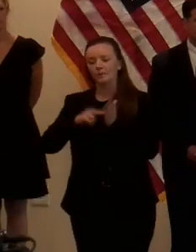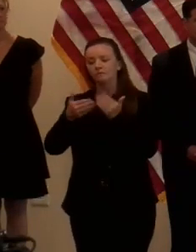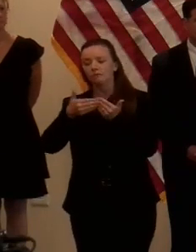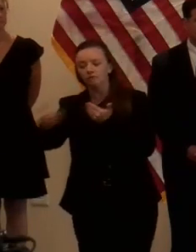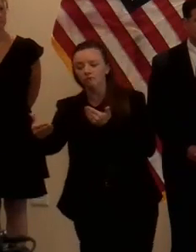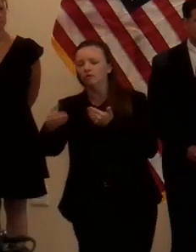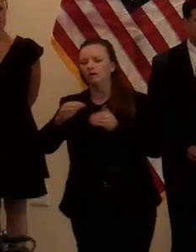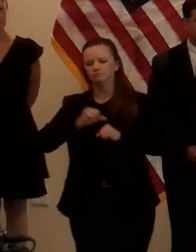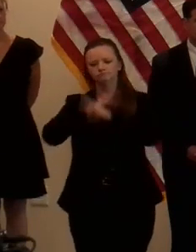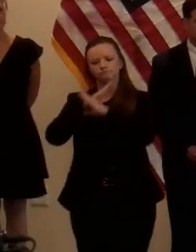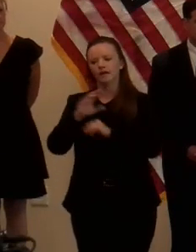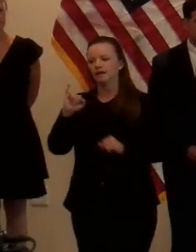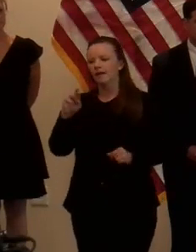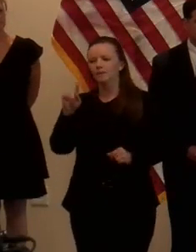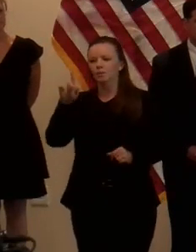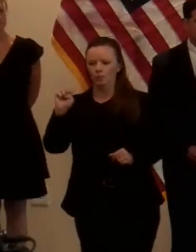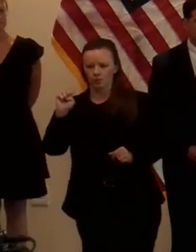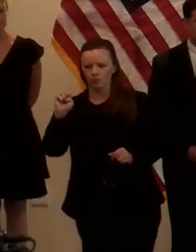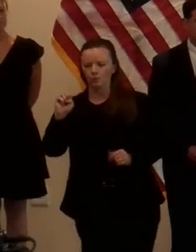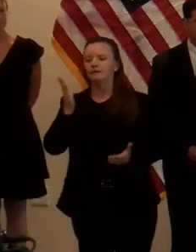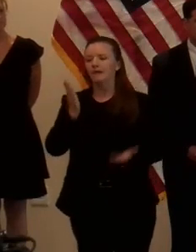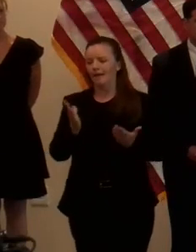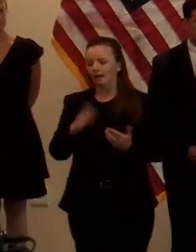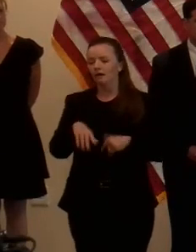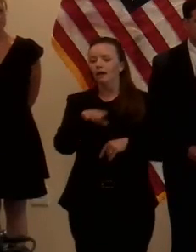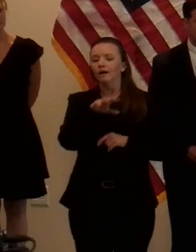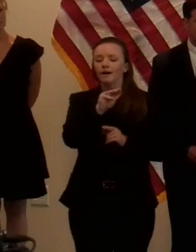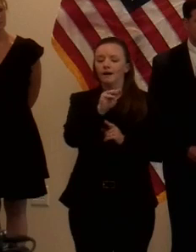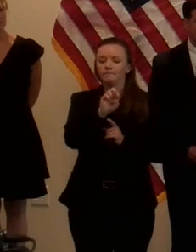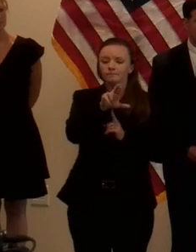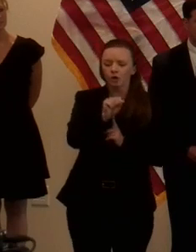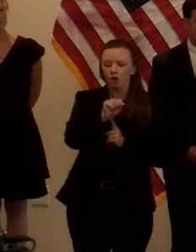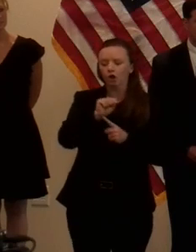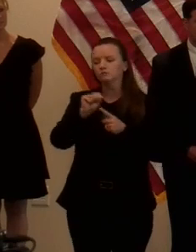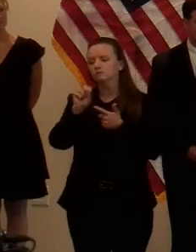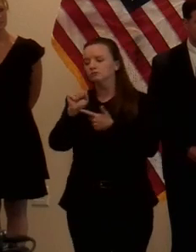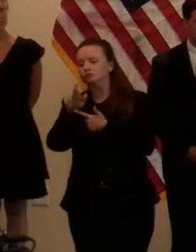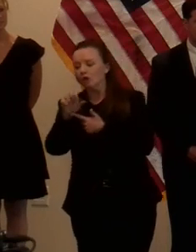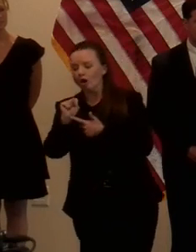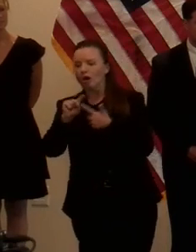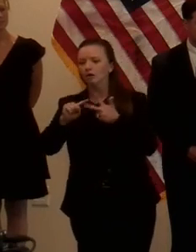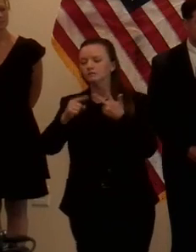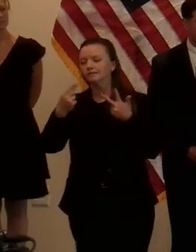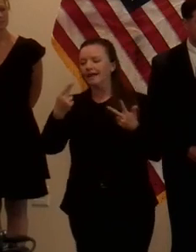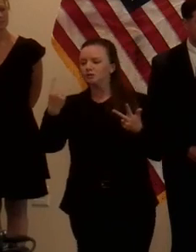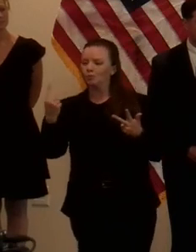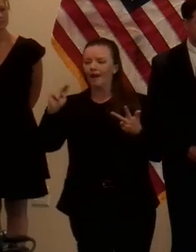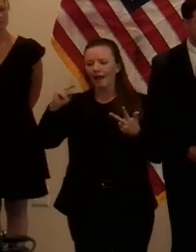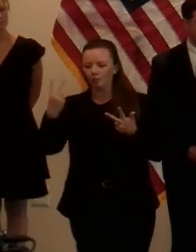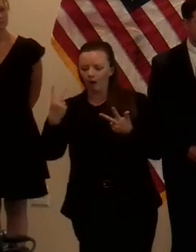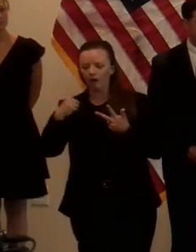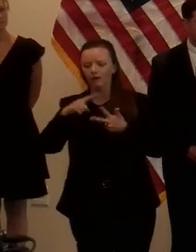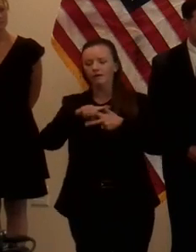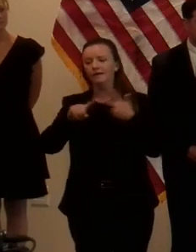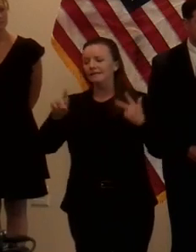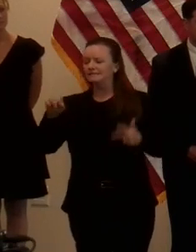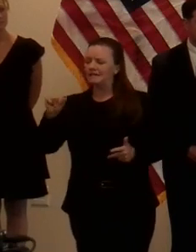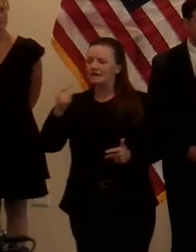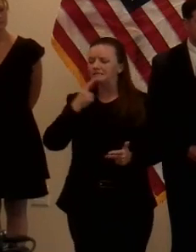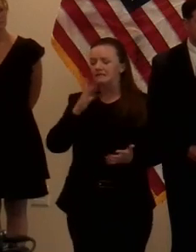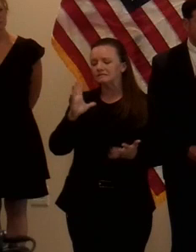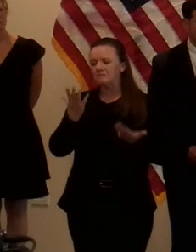to MERS, if we go back to SARS, H1N1, we know from data that you probably have about a